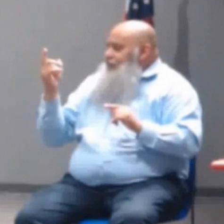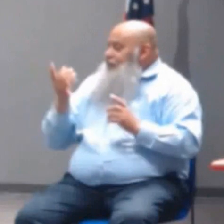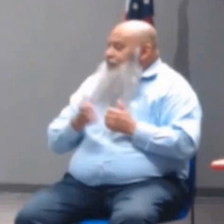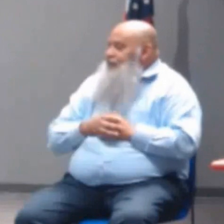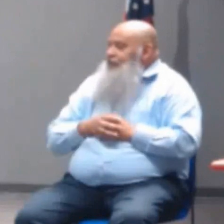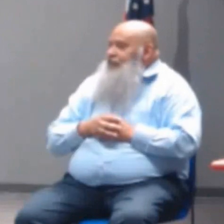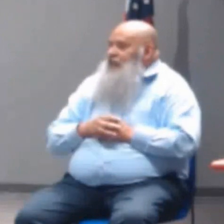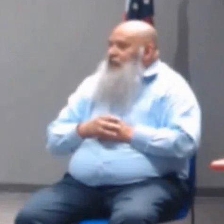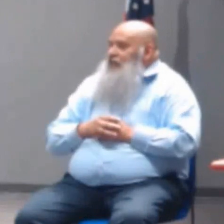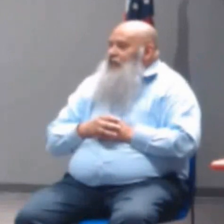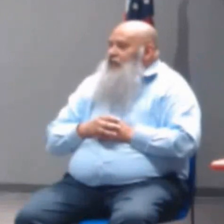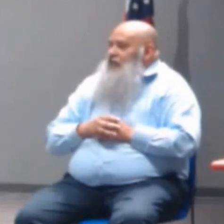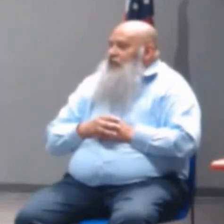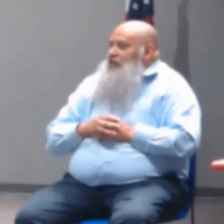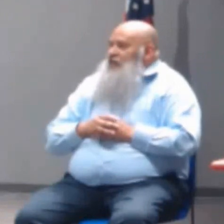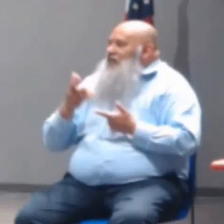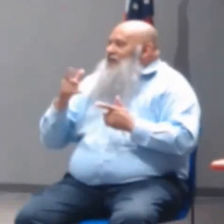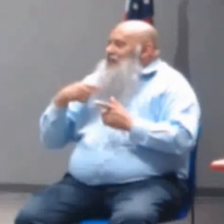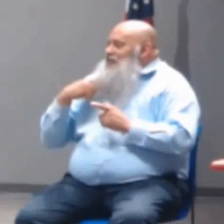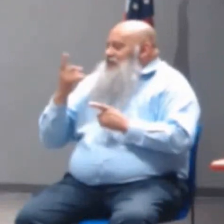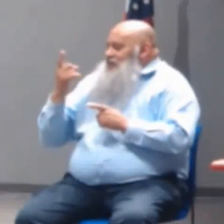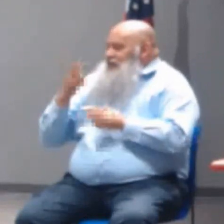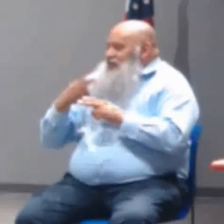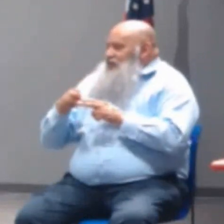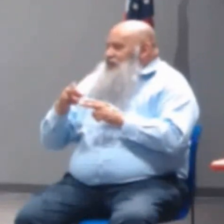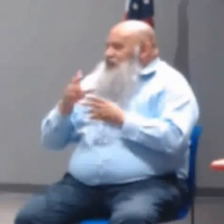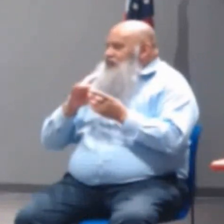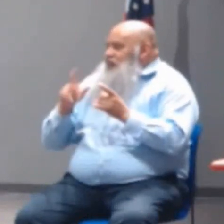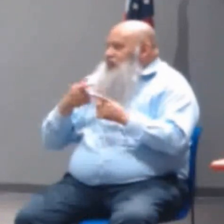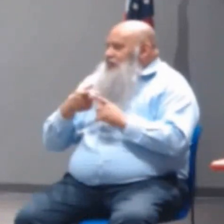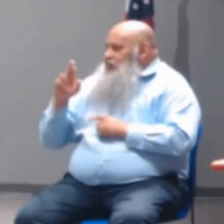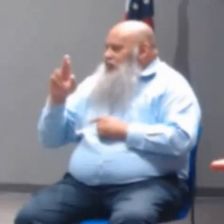And, okay, let me just tell you a quick little story about a rainbow.